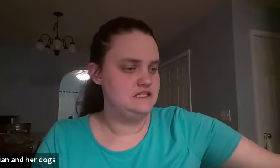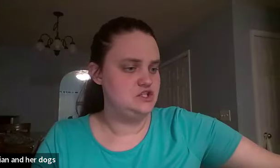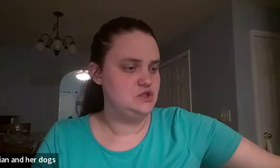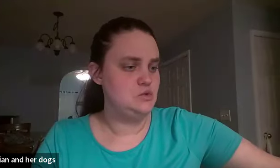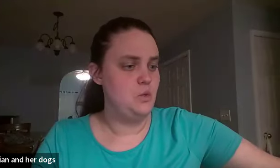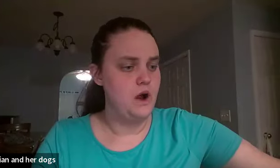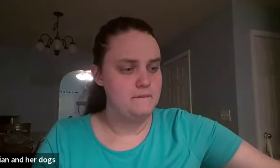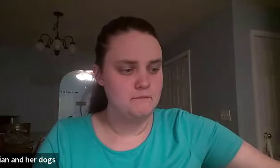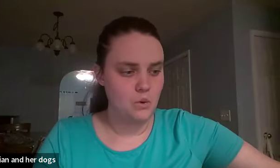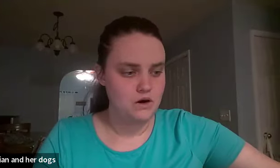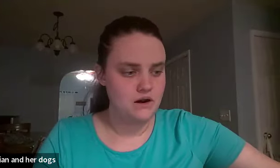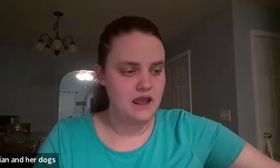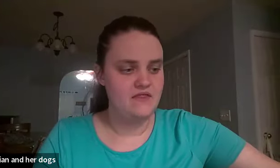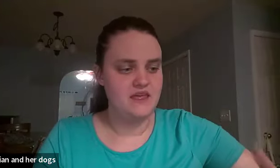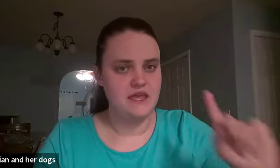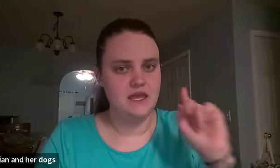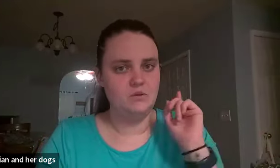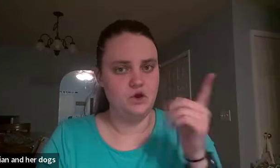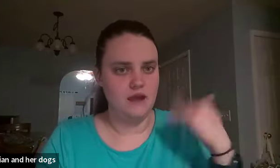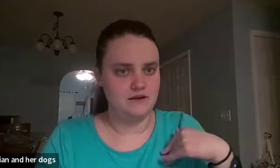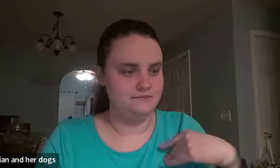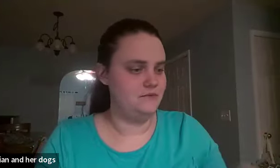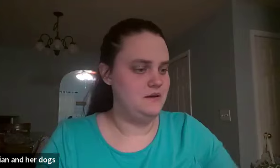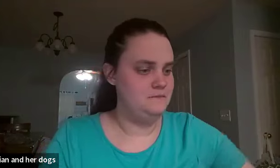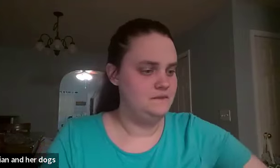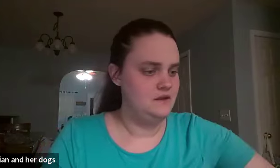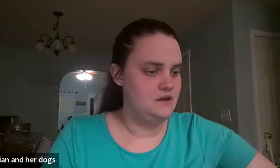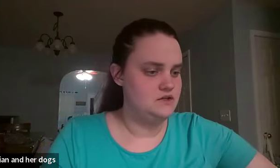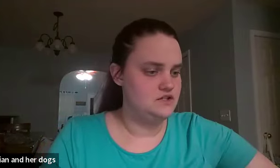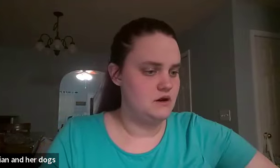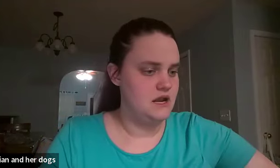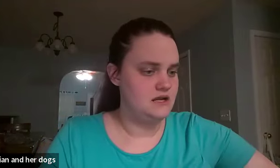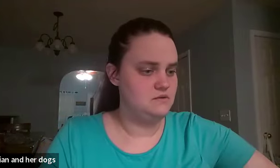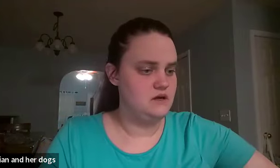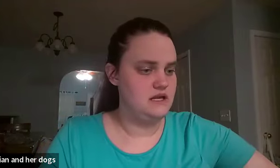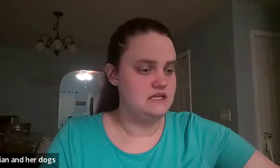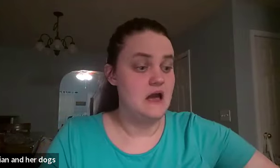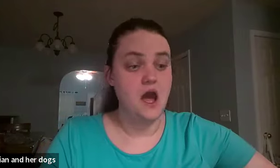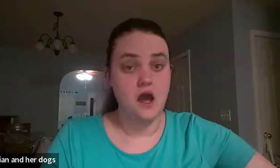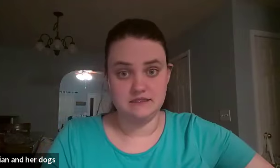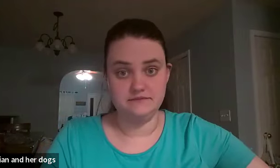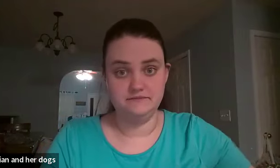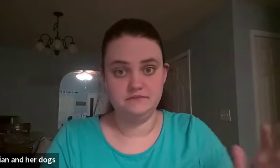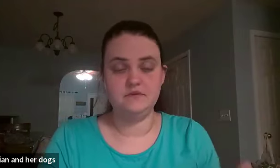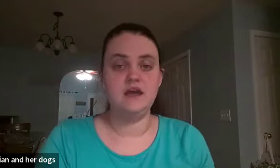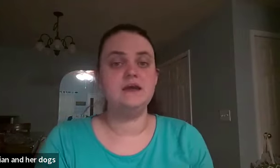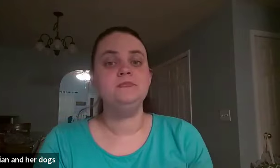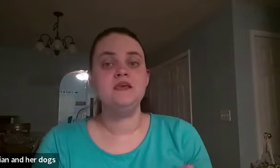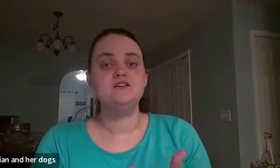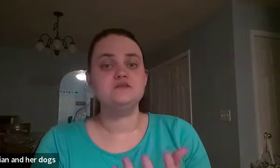Let's do one more and then we'll go back. Okay. So our next one is hot. Okay. So